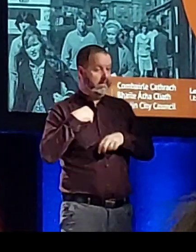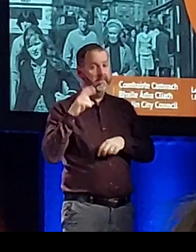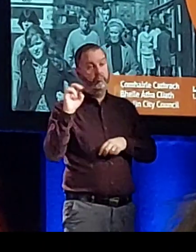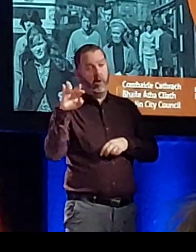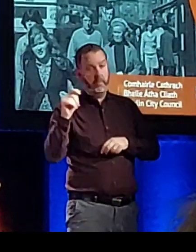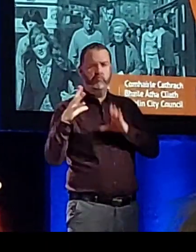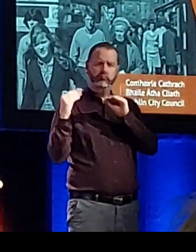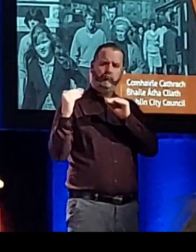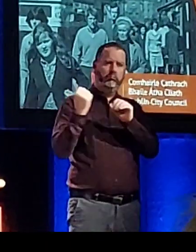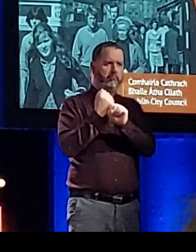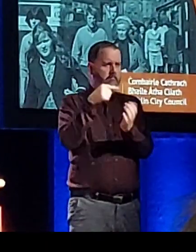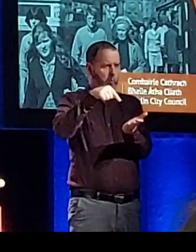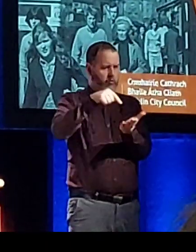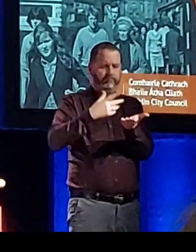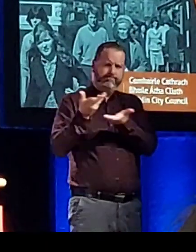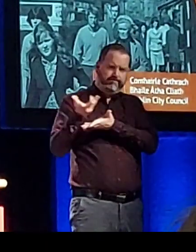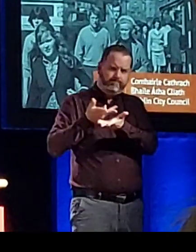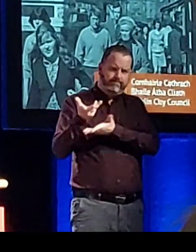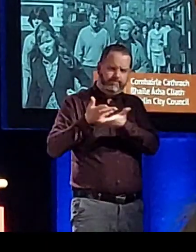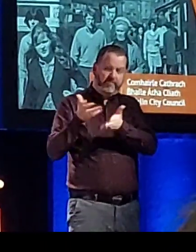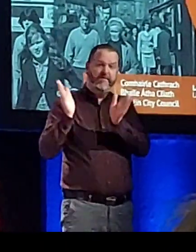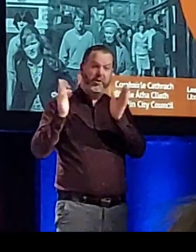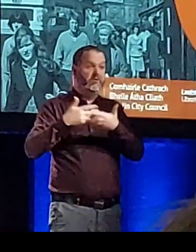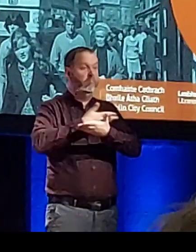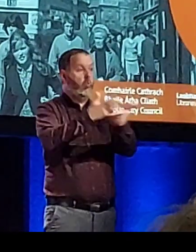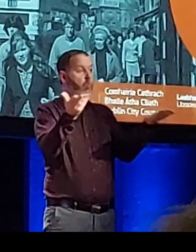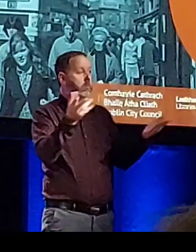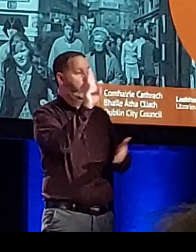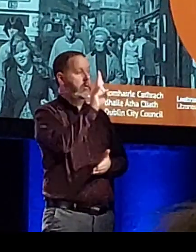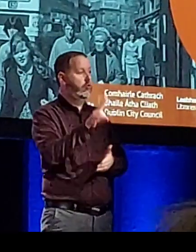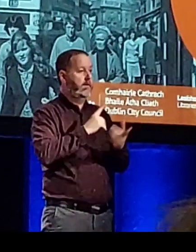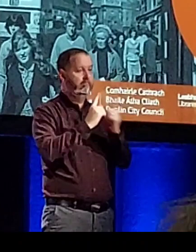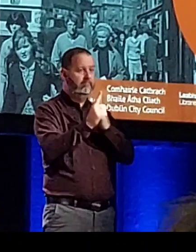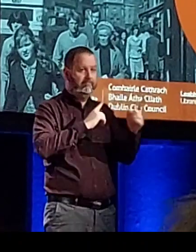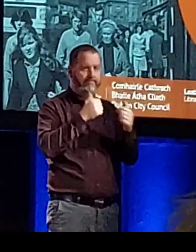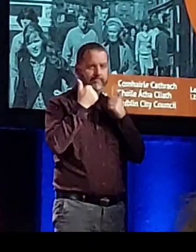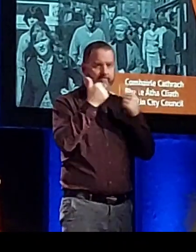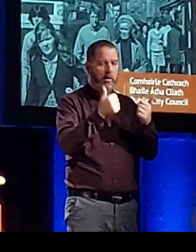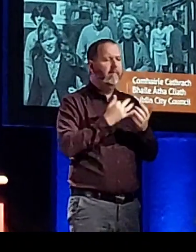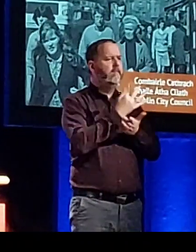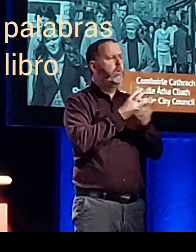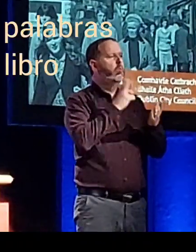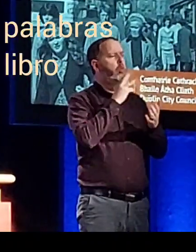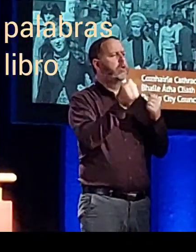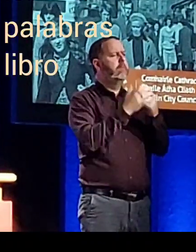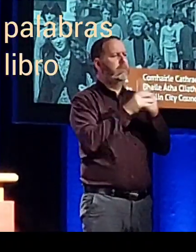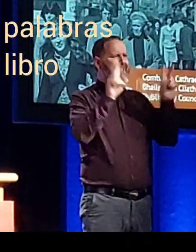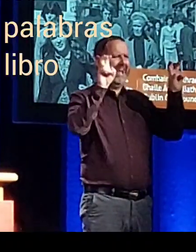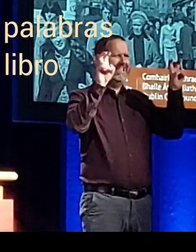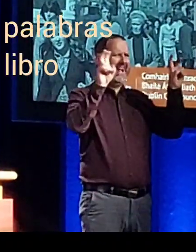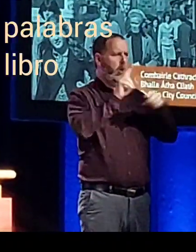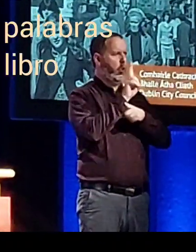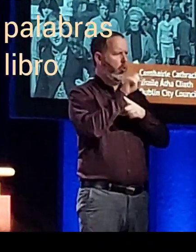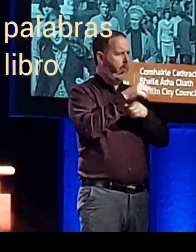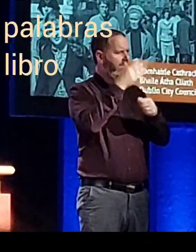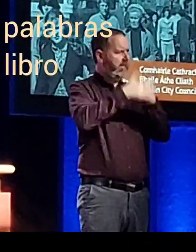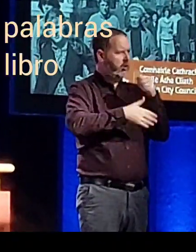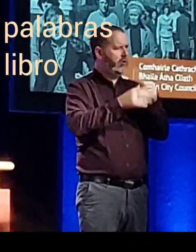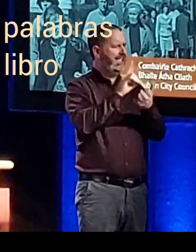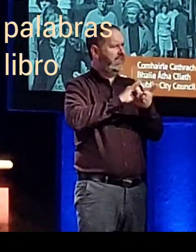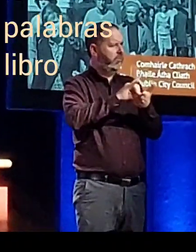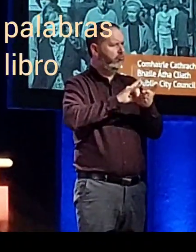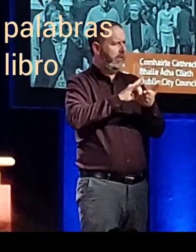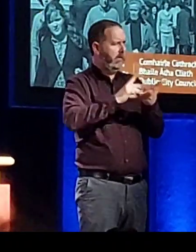Talk about it together and then we'll open for questions. So I wanted to say a few words first about the title of the book, An Unfinished